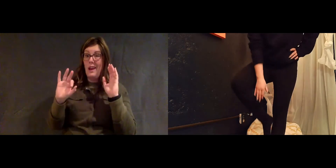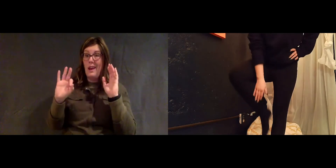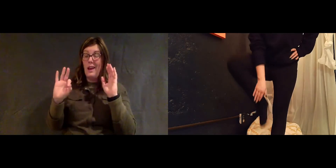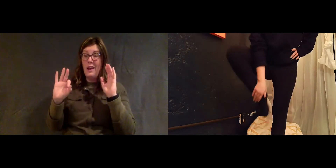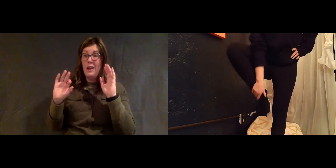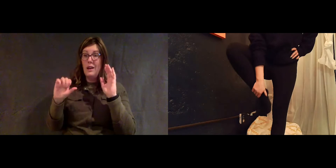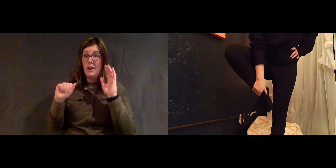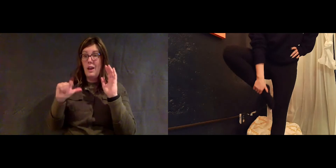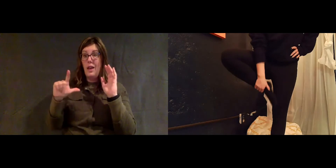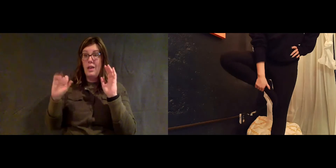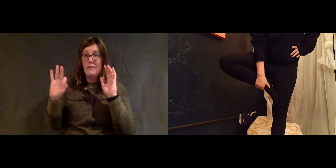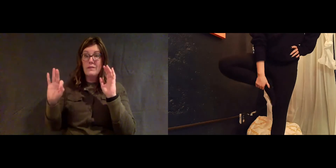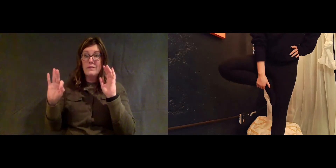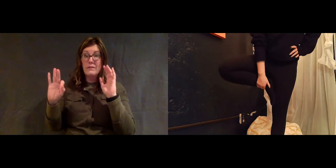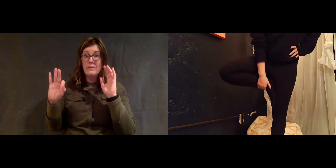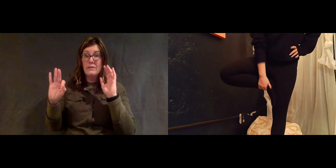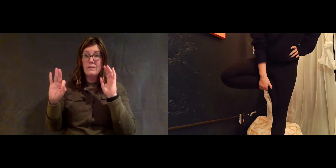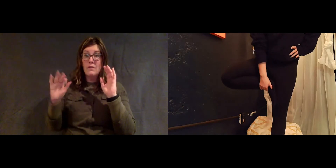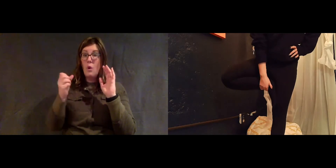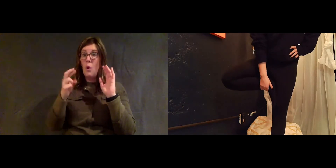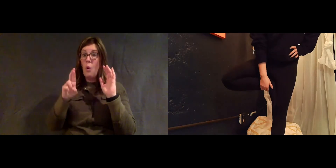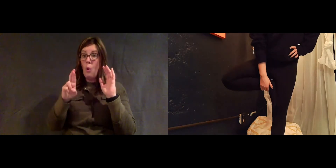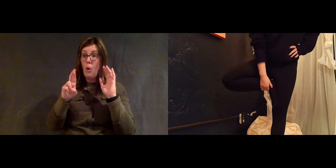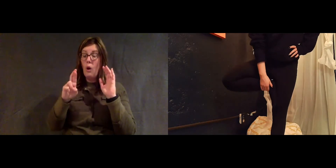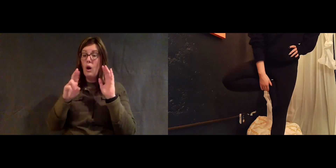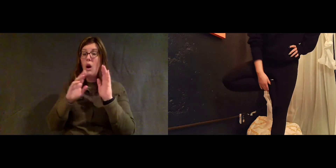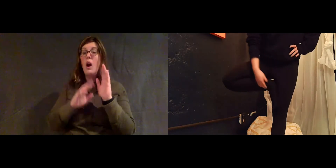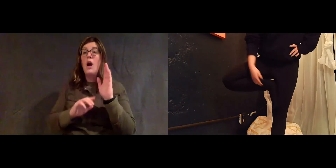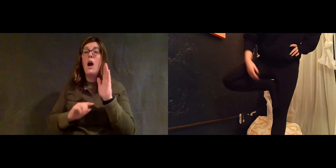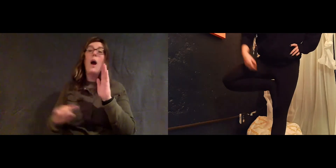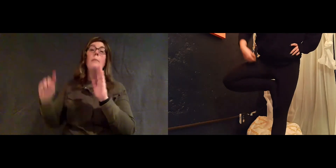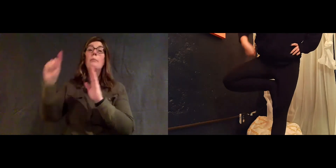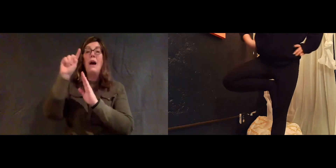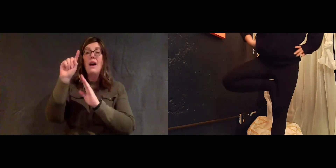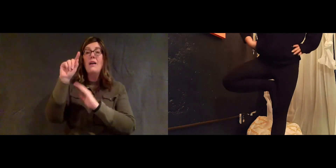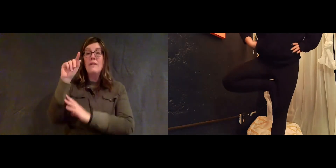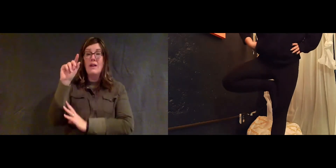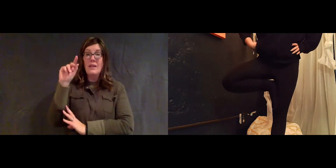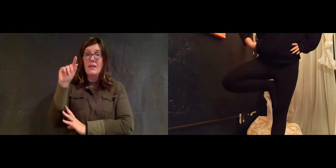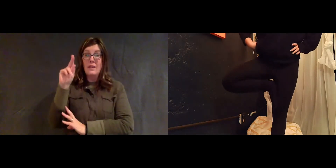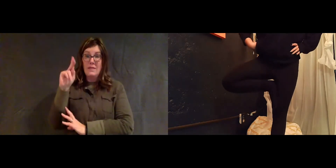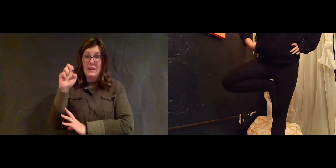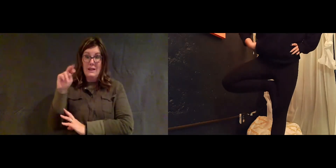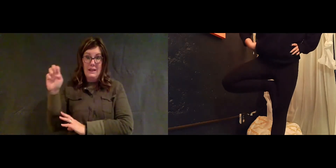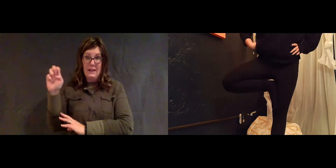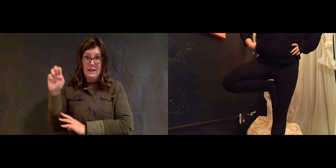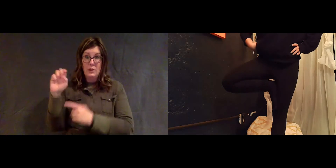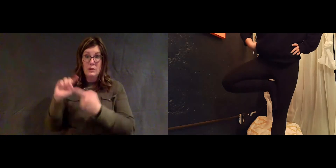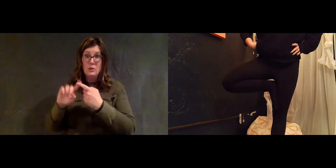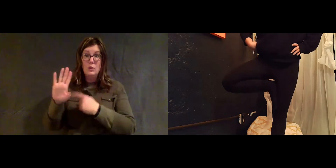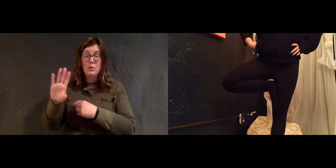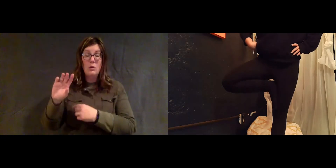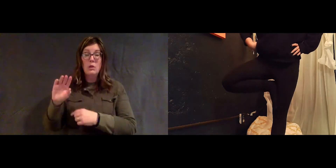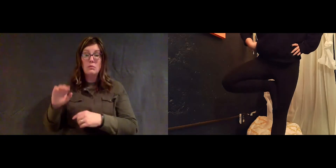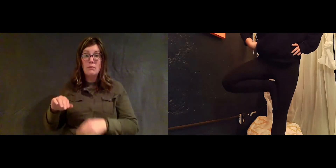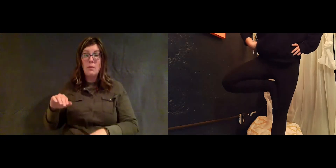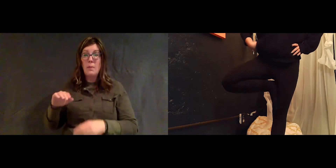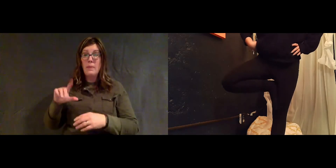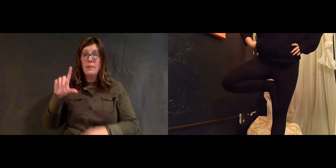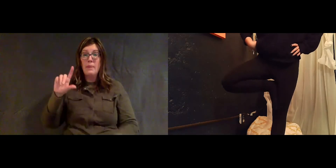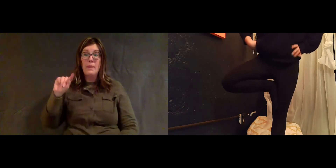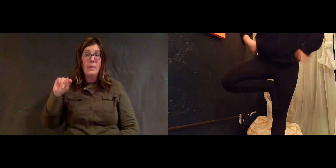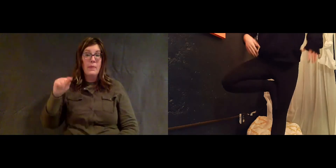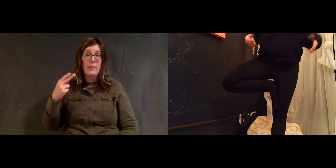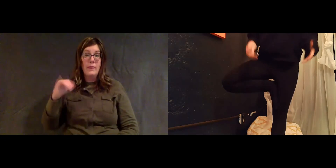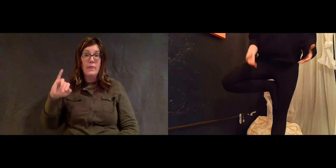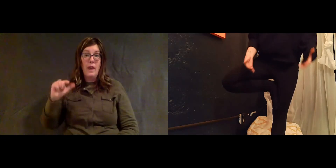Or you could go above your knee and bring your foot to your inner thigh. If you choose that